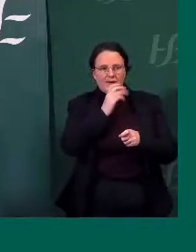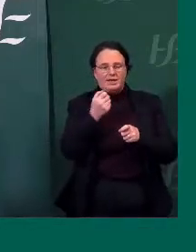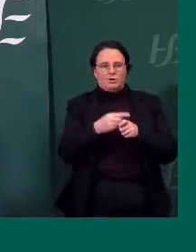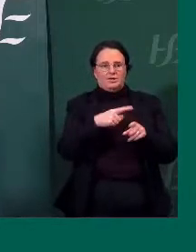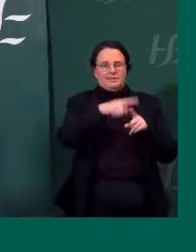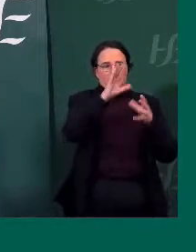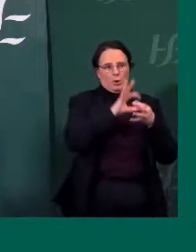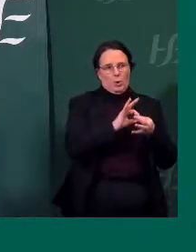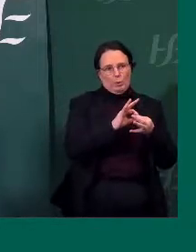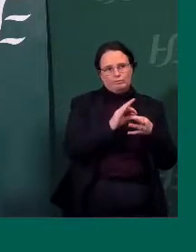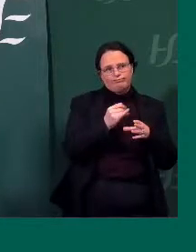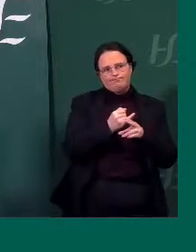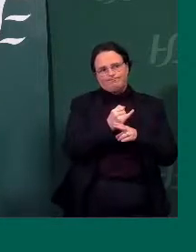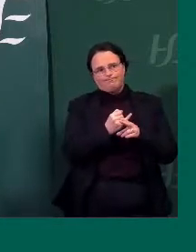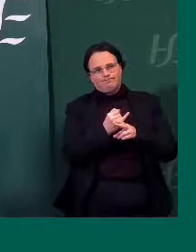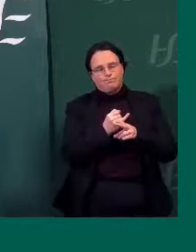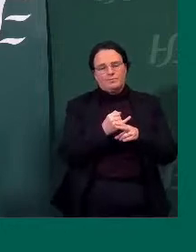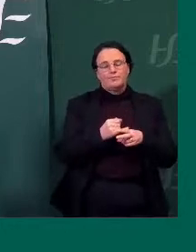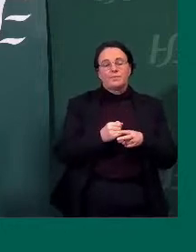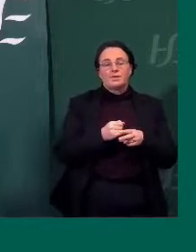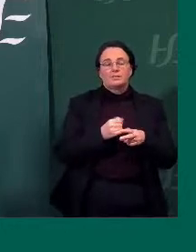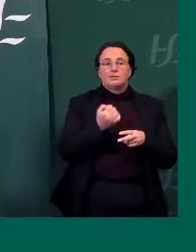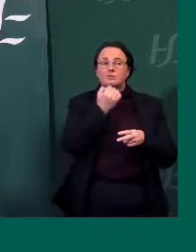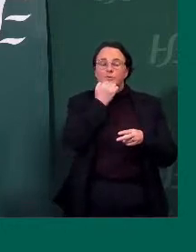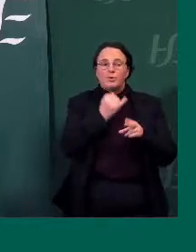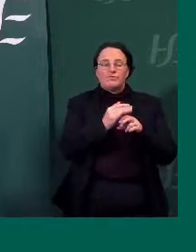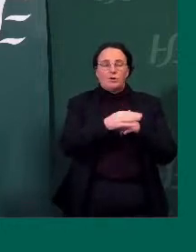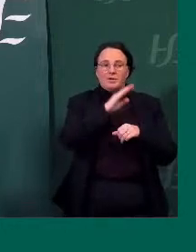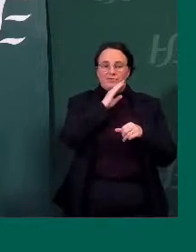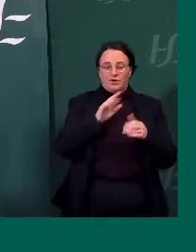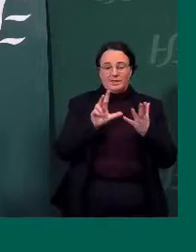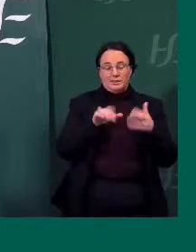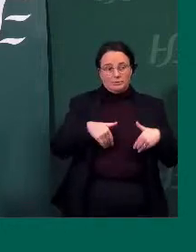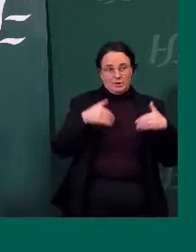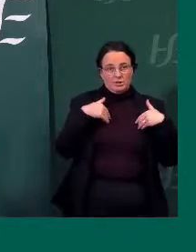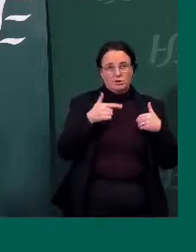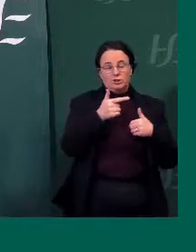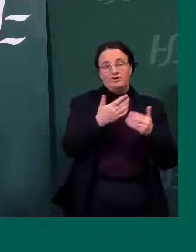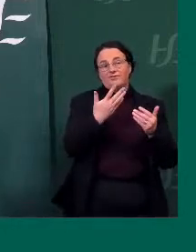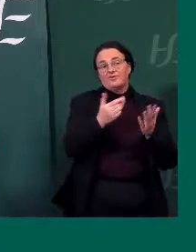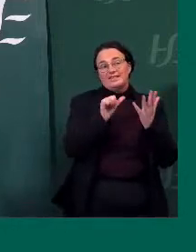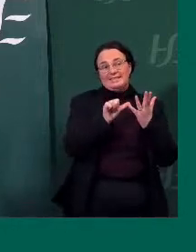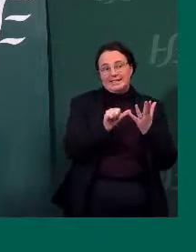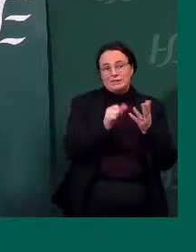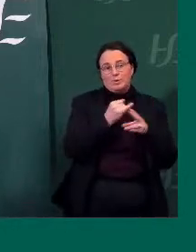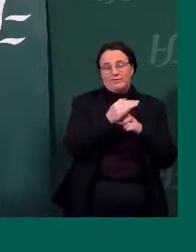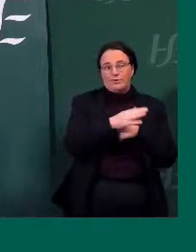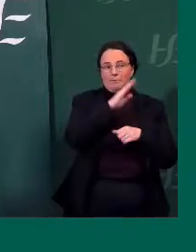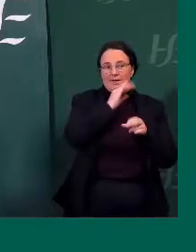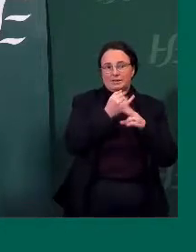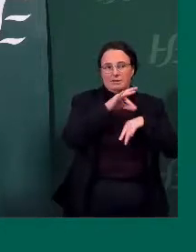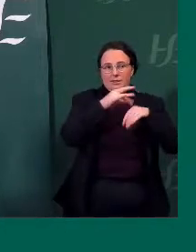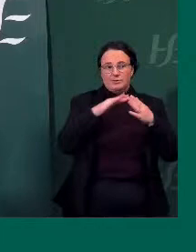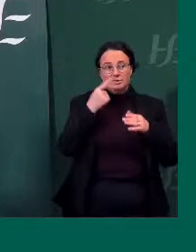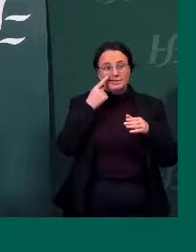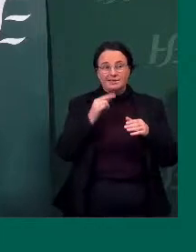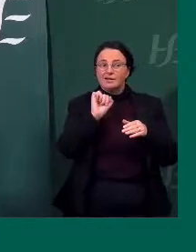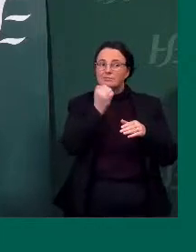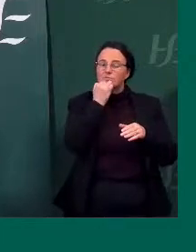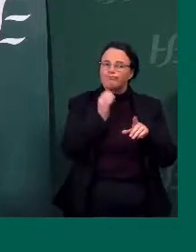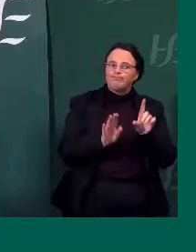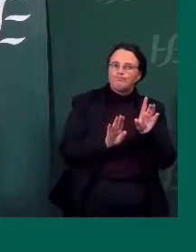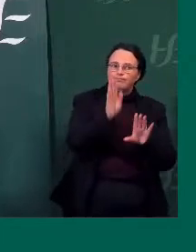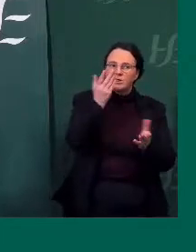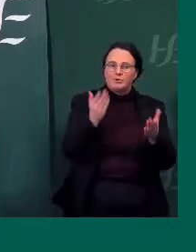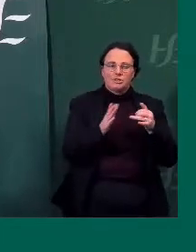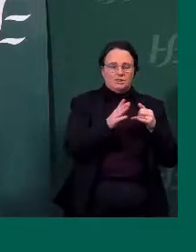home. Our trolley count, so as of 8 o'clock this morning, we had 256 people on trolleys, and you can see that that is a significant increase on